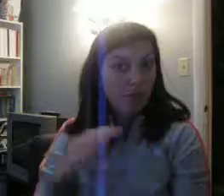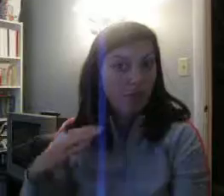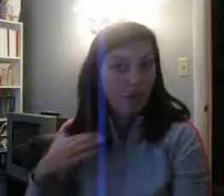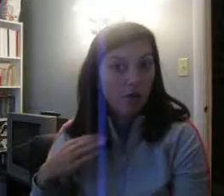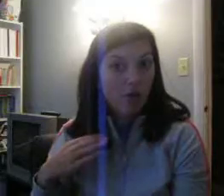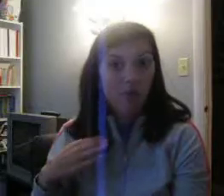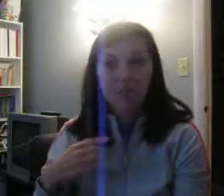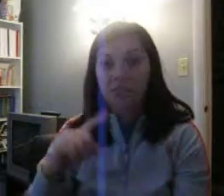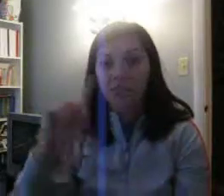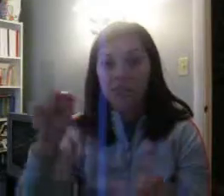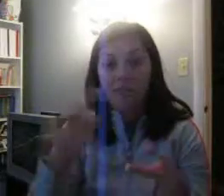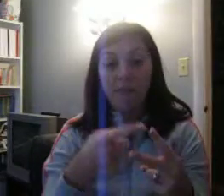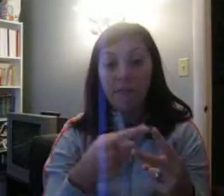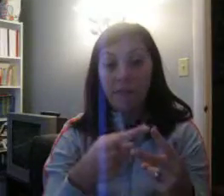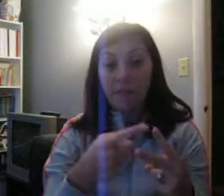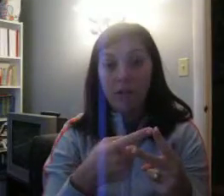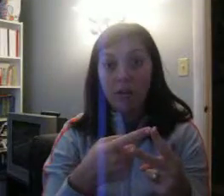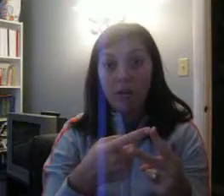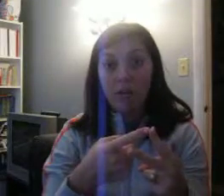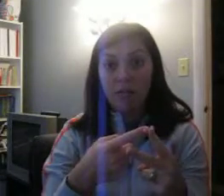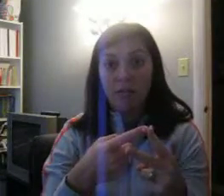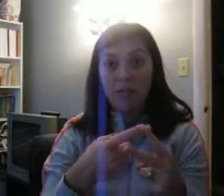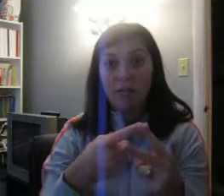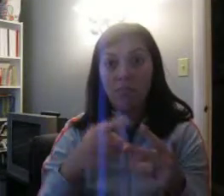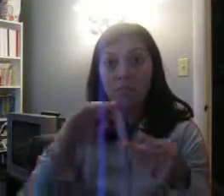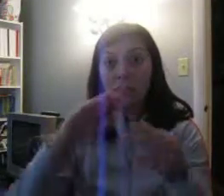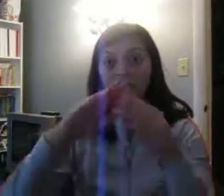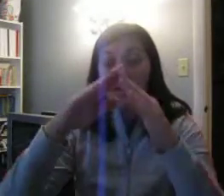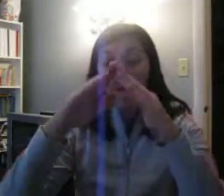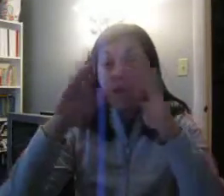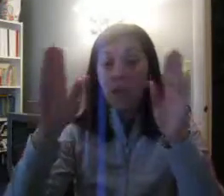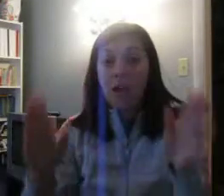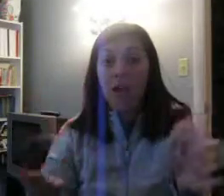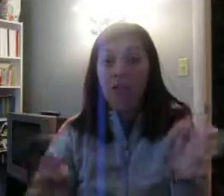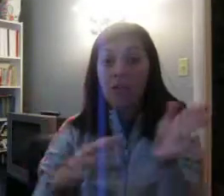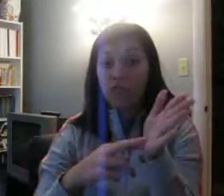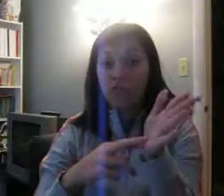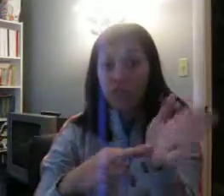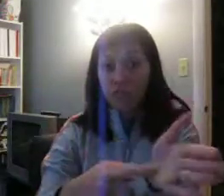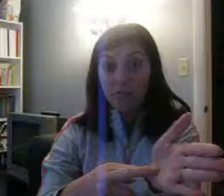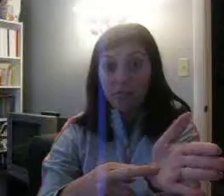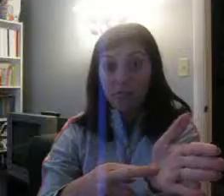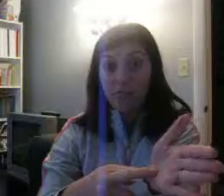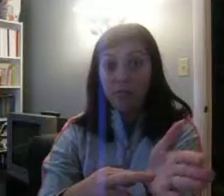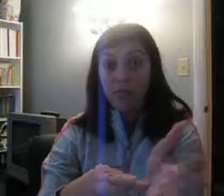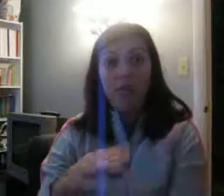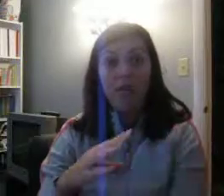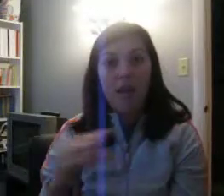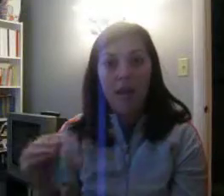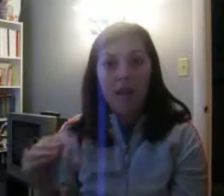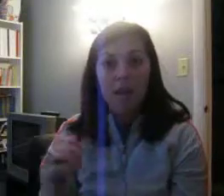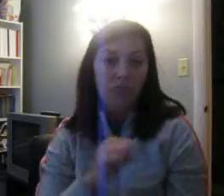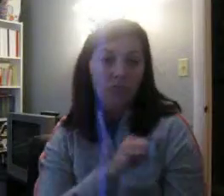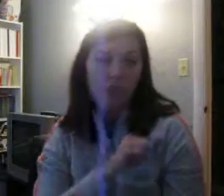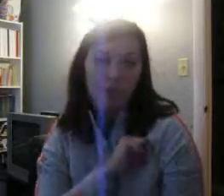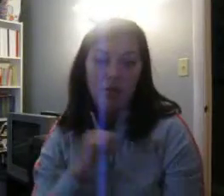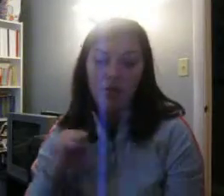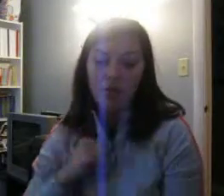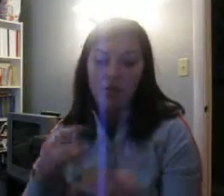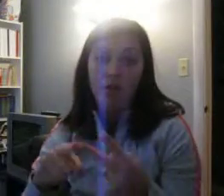of Representatives and their Senate. And depending on the subject matter of your bill, it